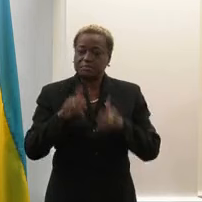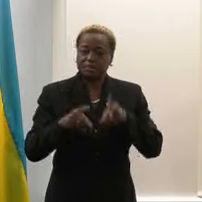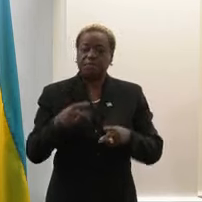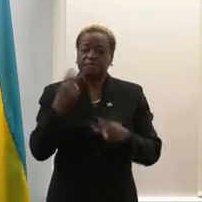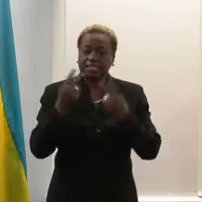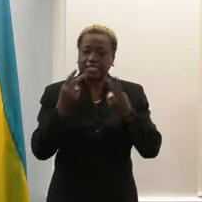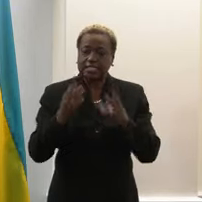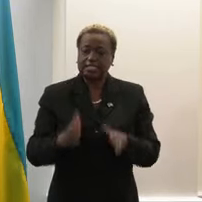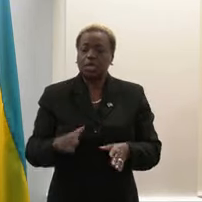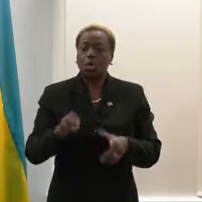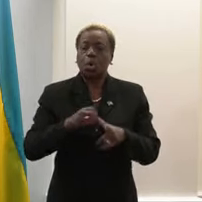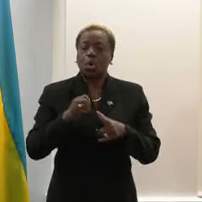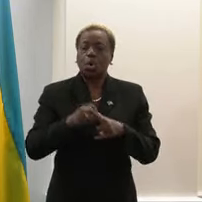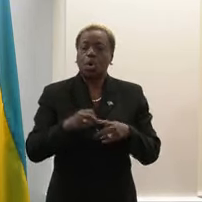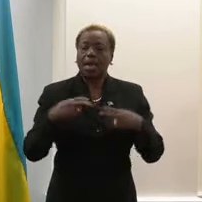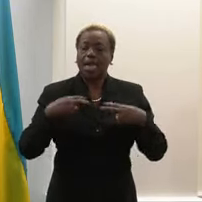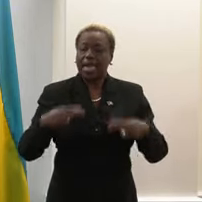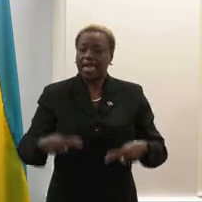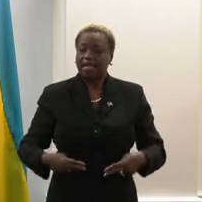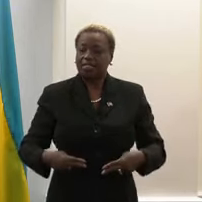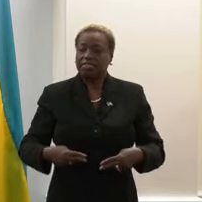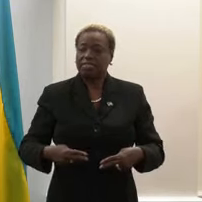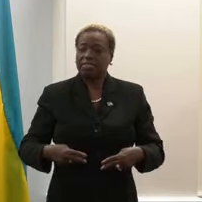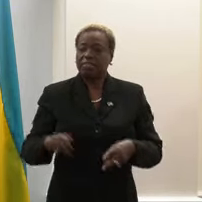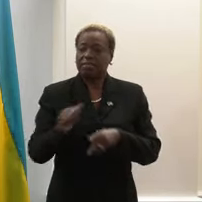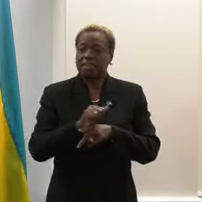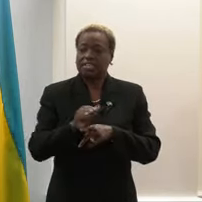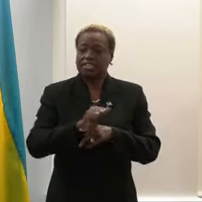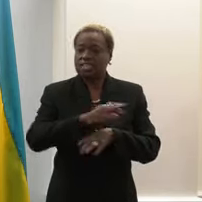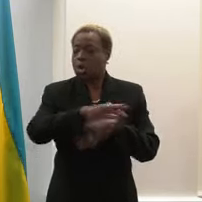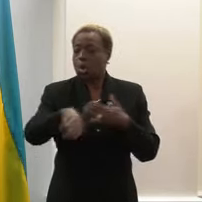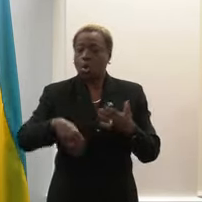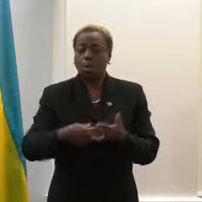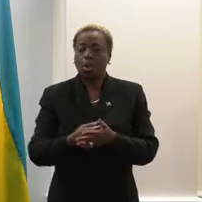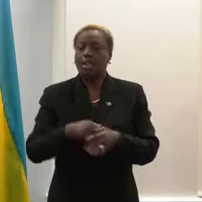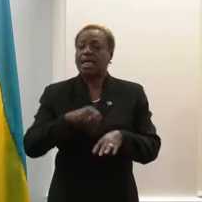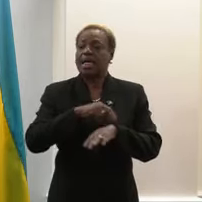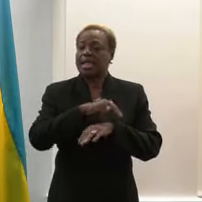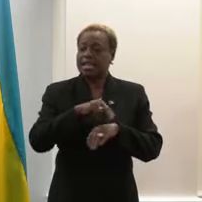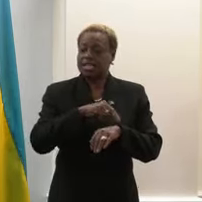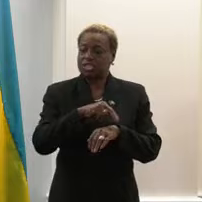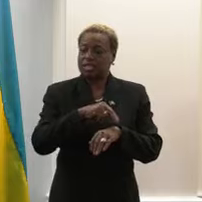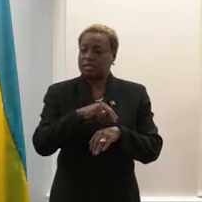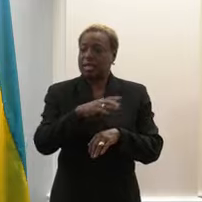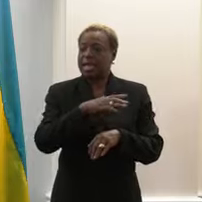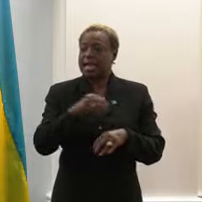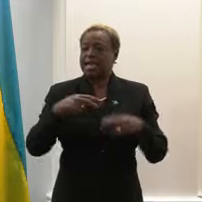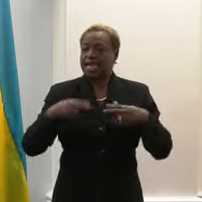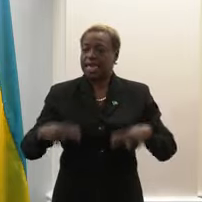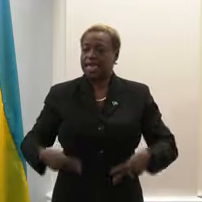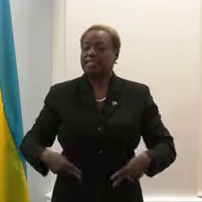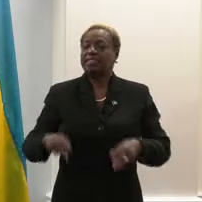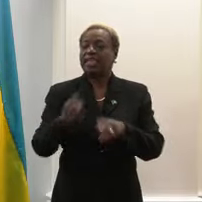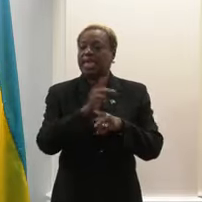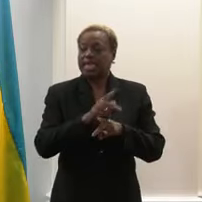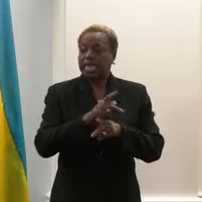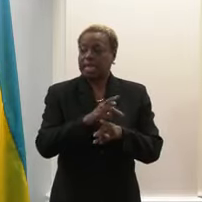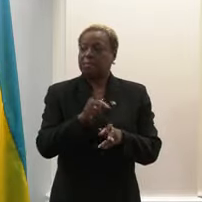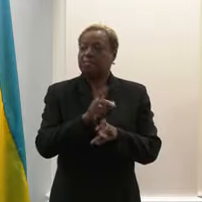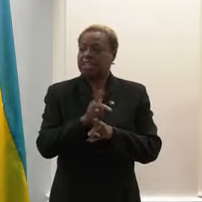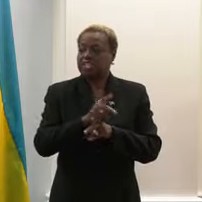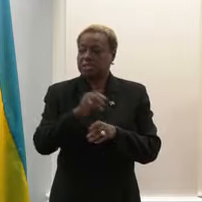professionals? They are all nationals, and certainly we have a healthcare professional, I believe, in this group,